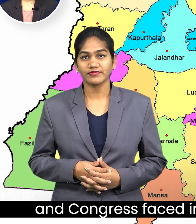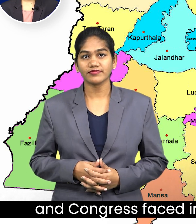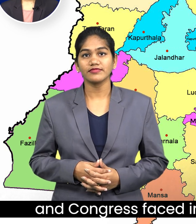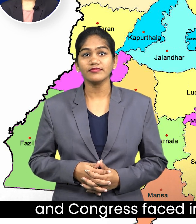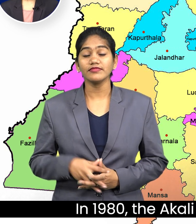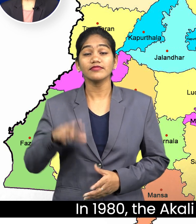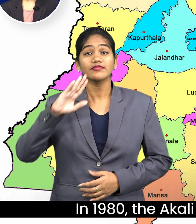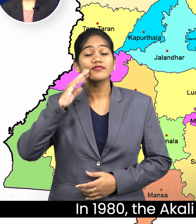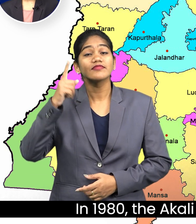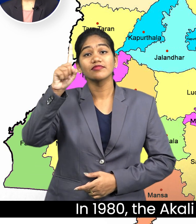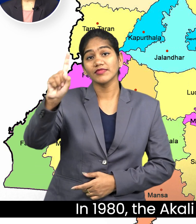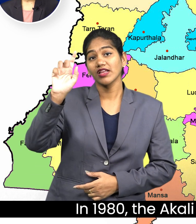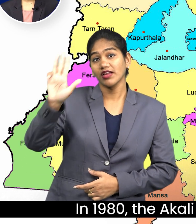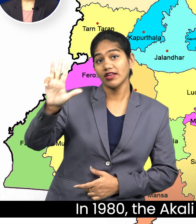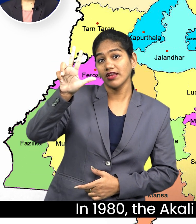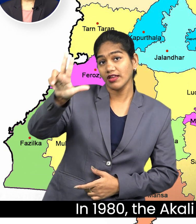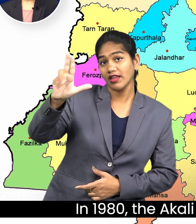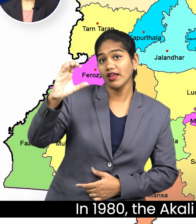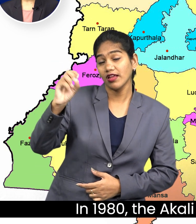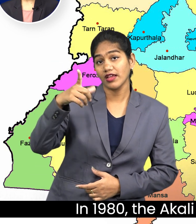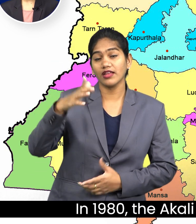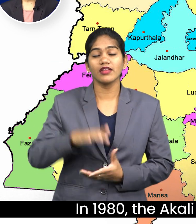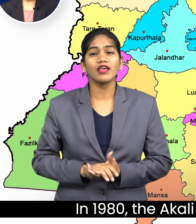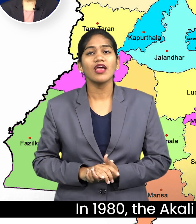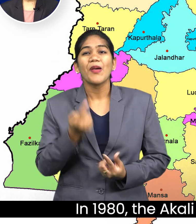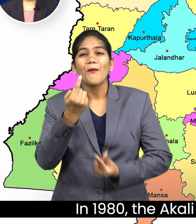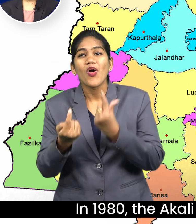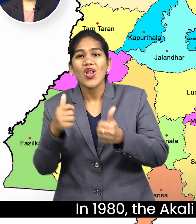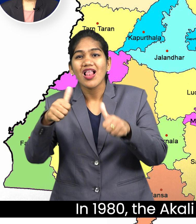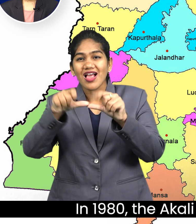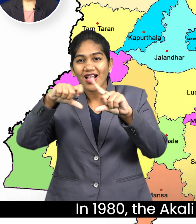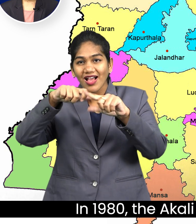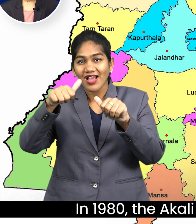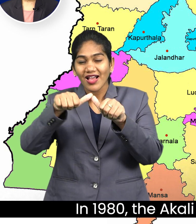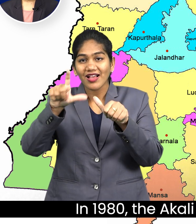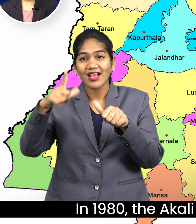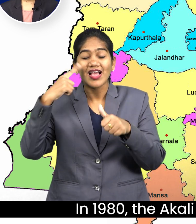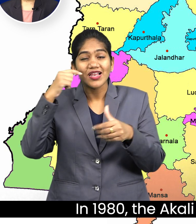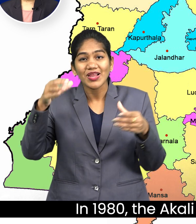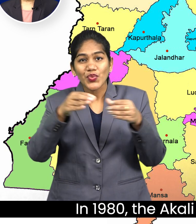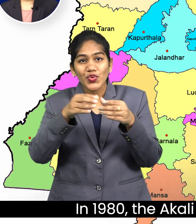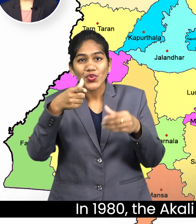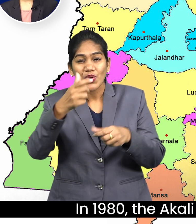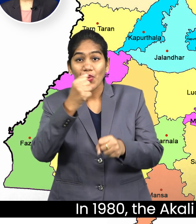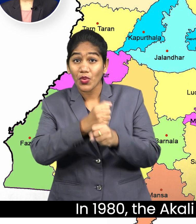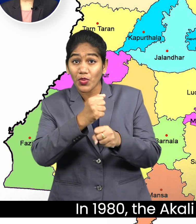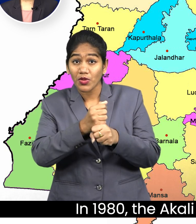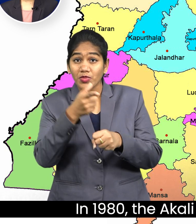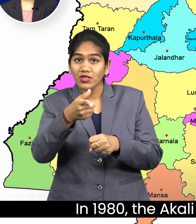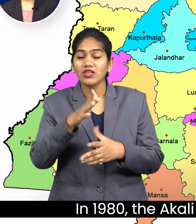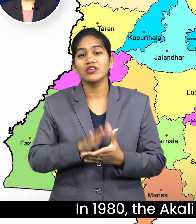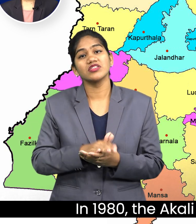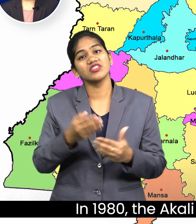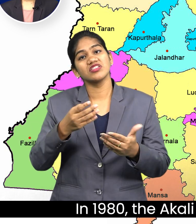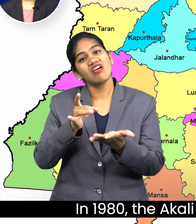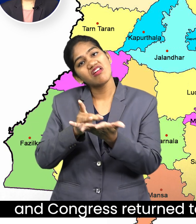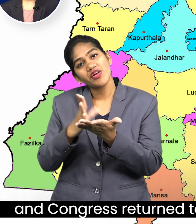In 1980, the Akhali government was dismissed